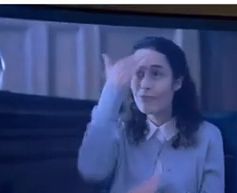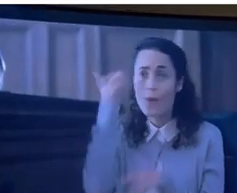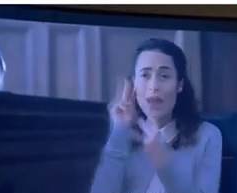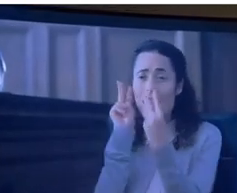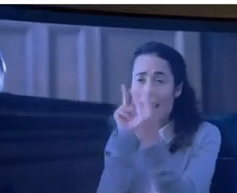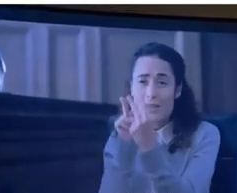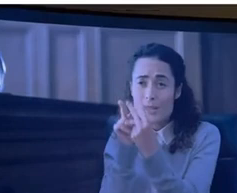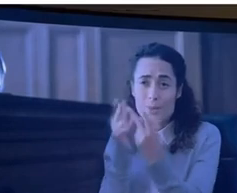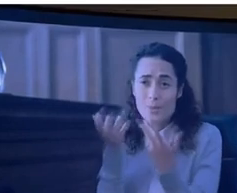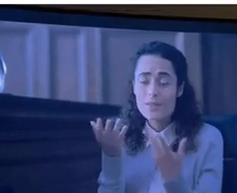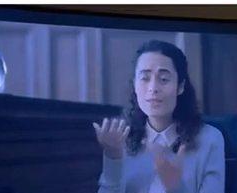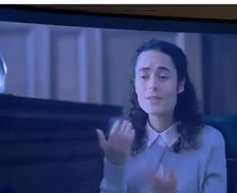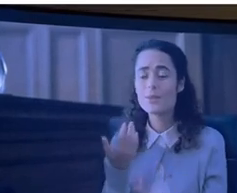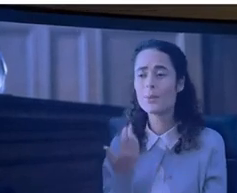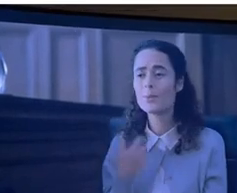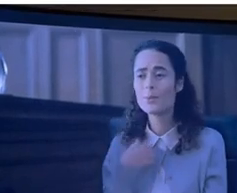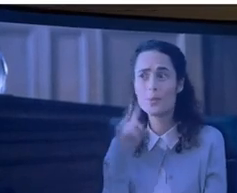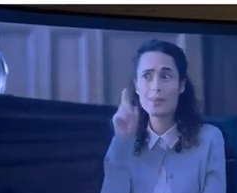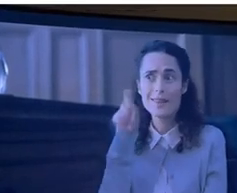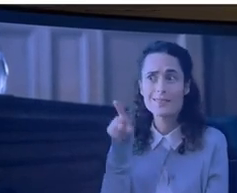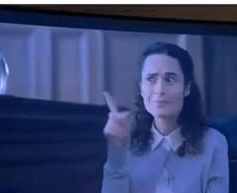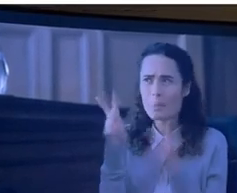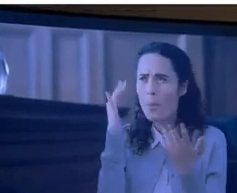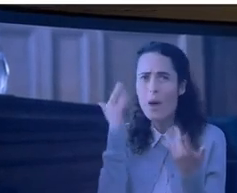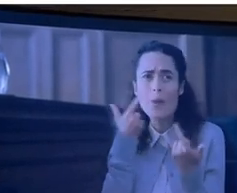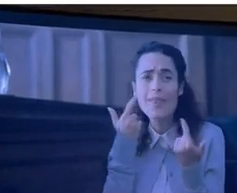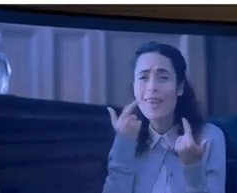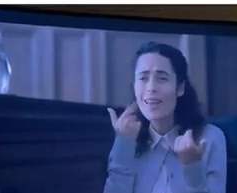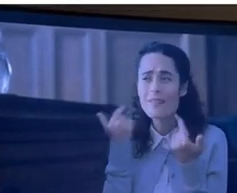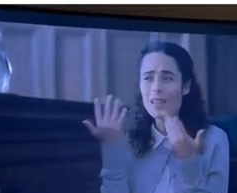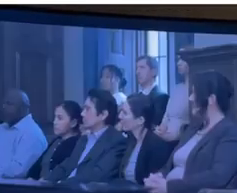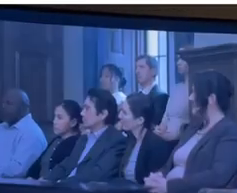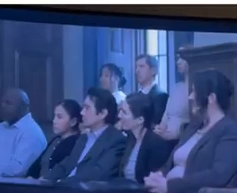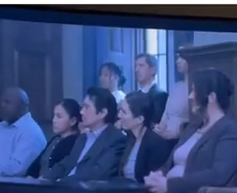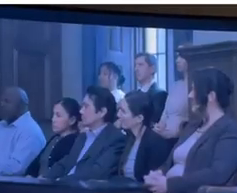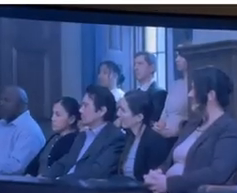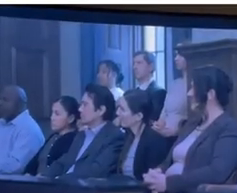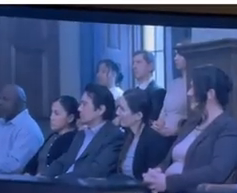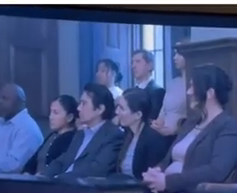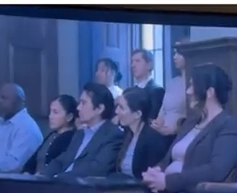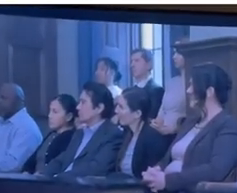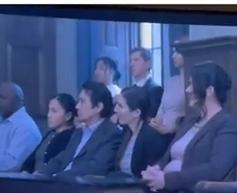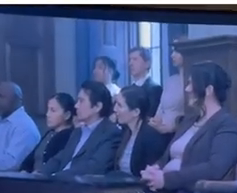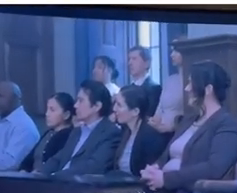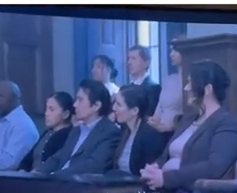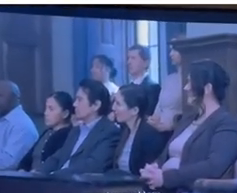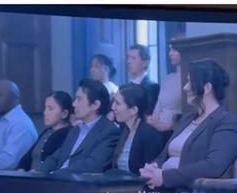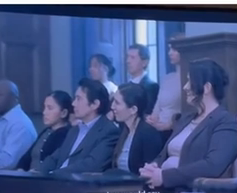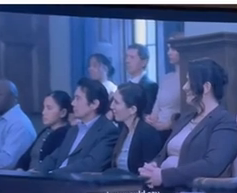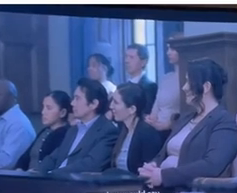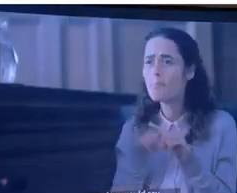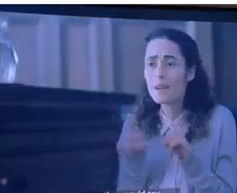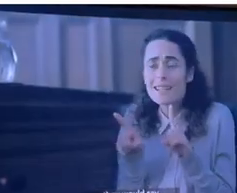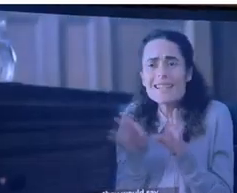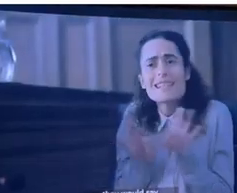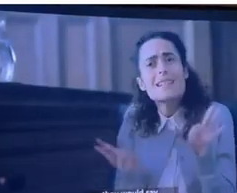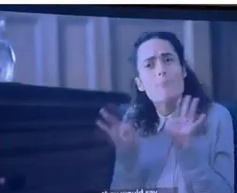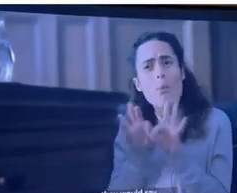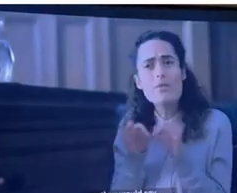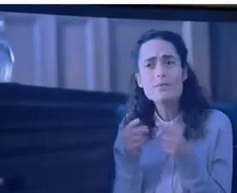people always forget to look at you. And when I would ask, why are people laughing? They would say, oh, it's not important.